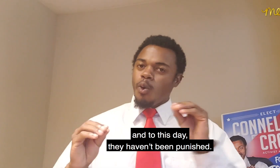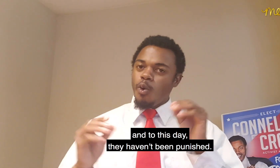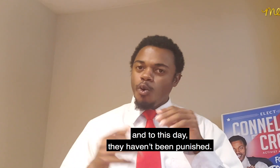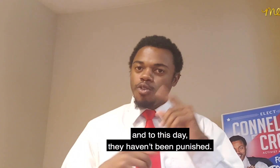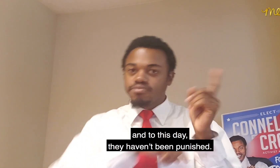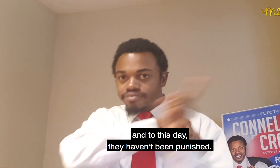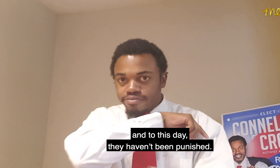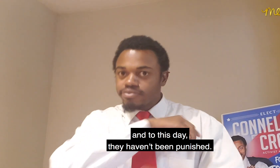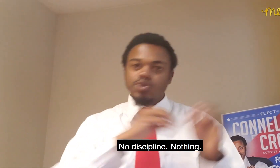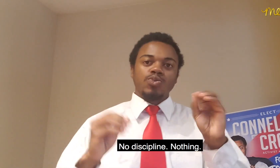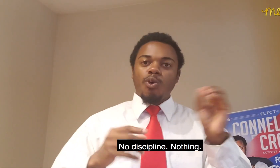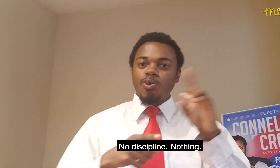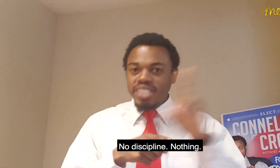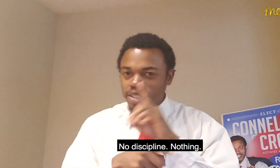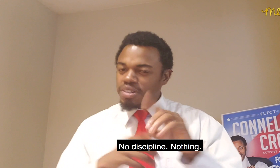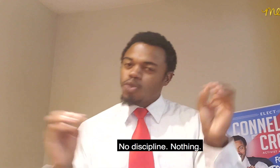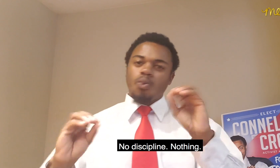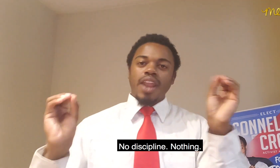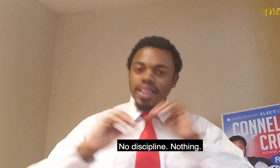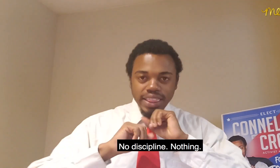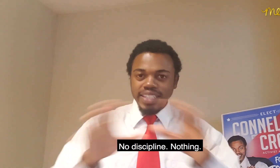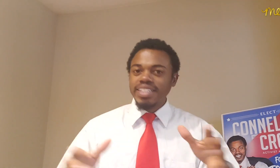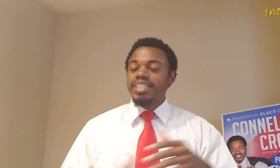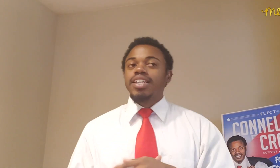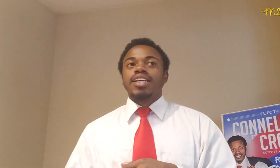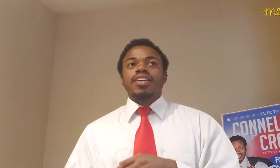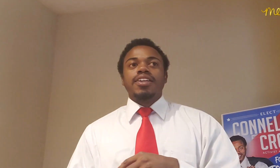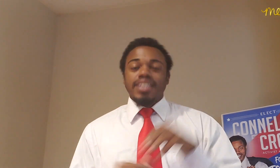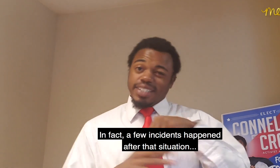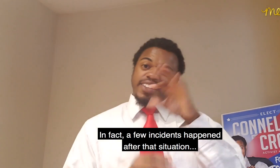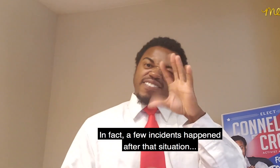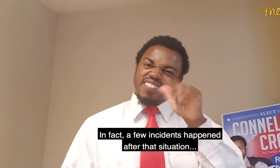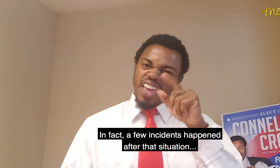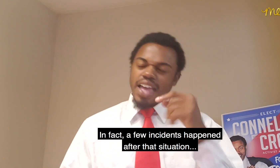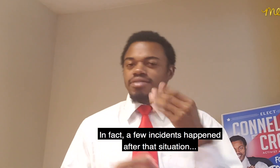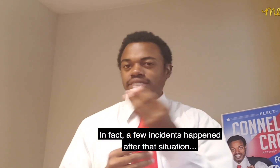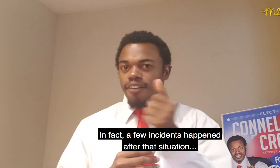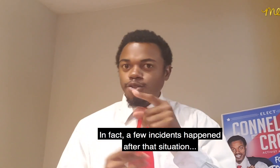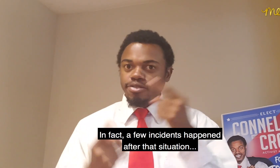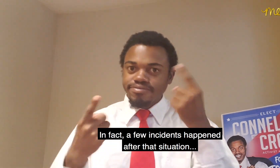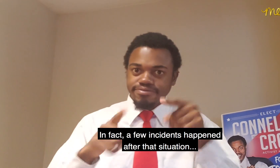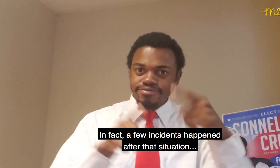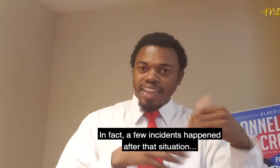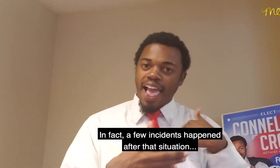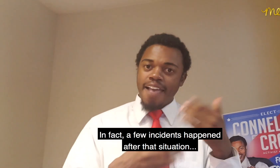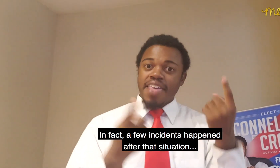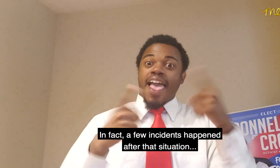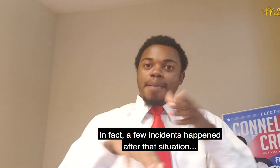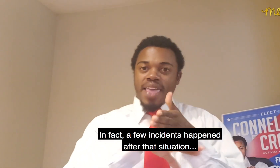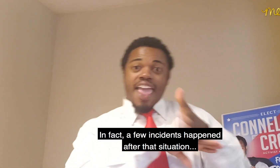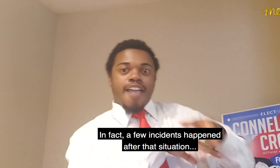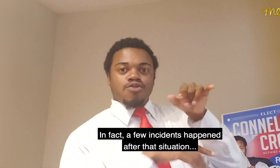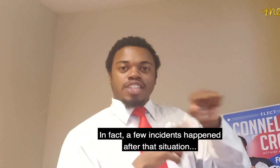punished. No discipline, nothing. In fact, a few incidents happened after that